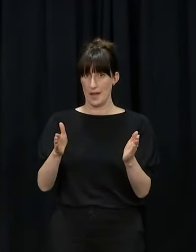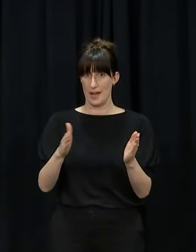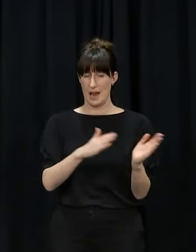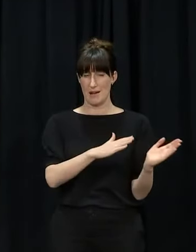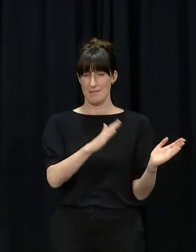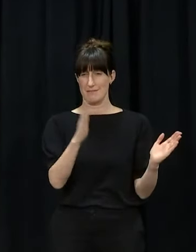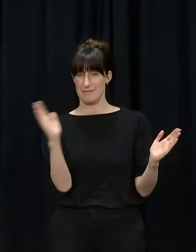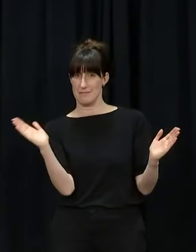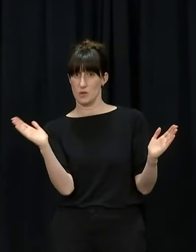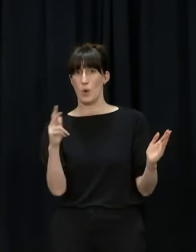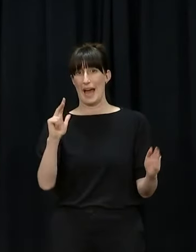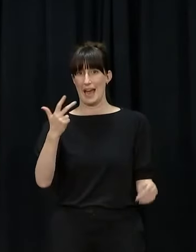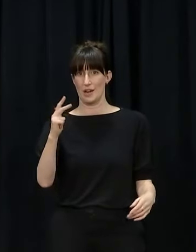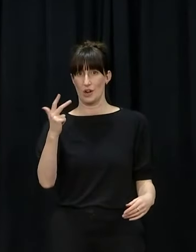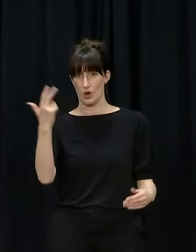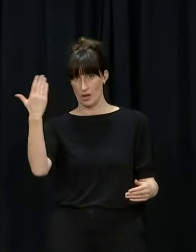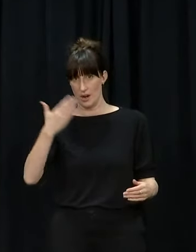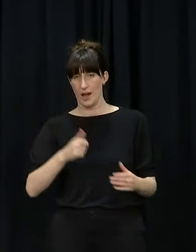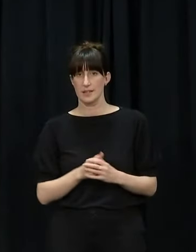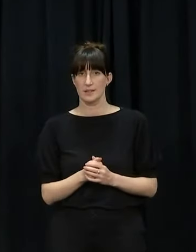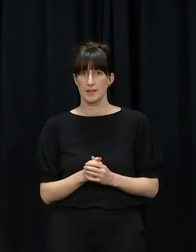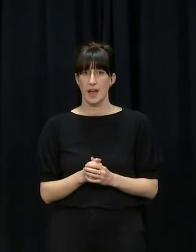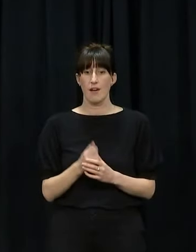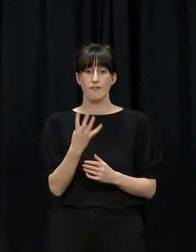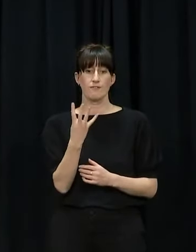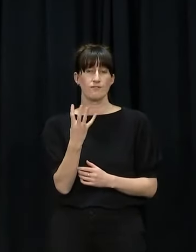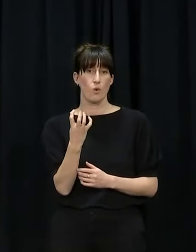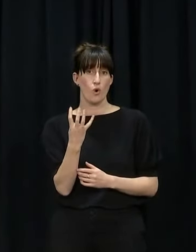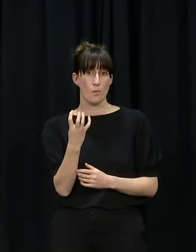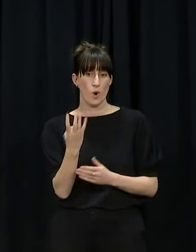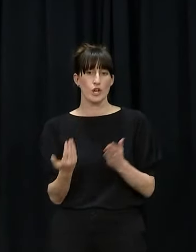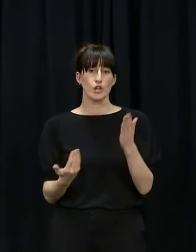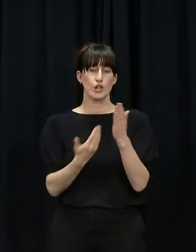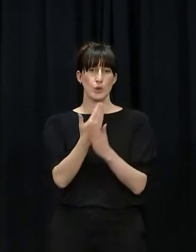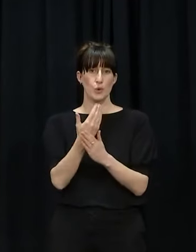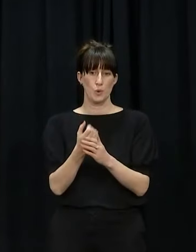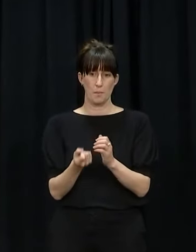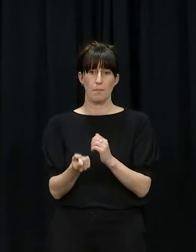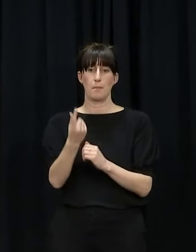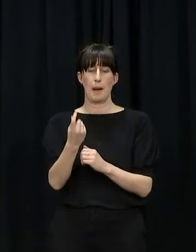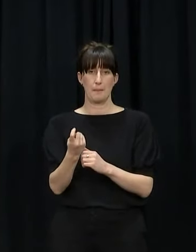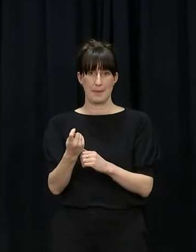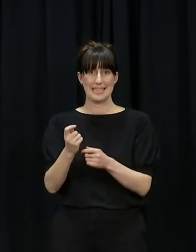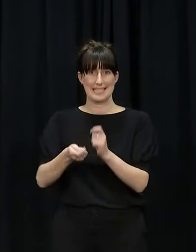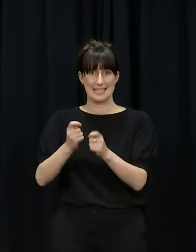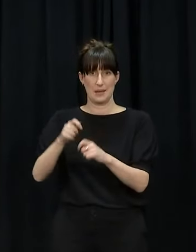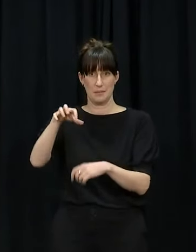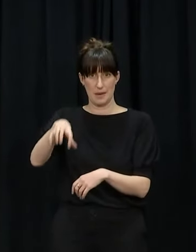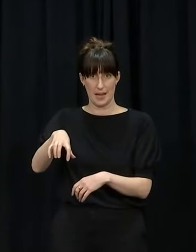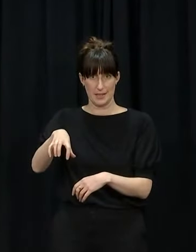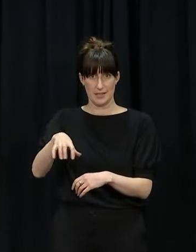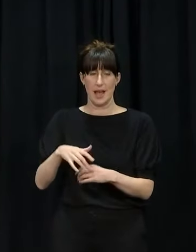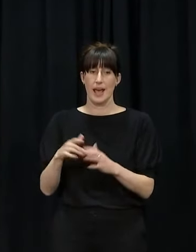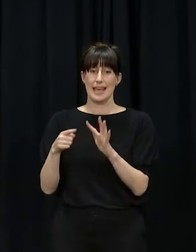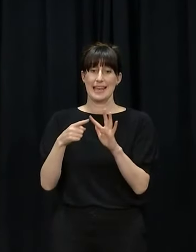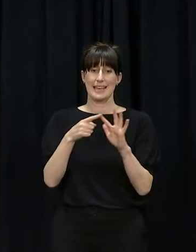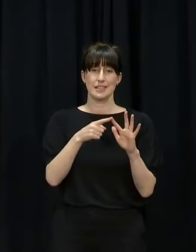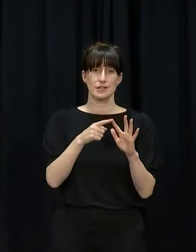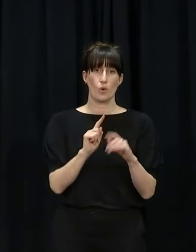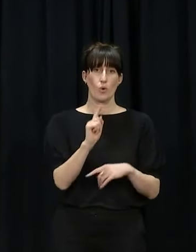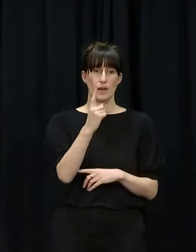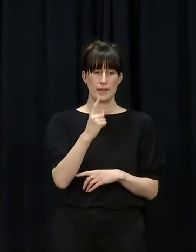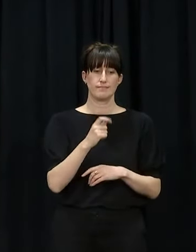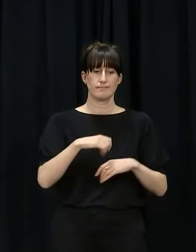8 p.m. There are 4 additional pop-up community testing centres open, and a further pop-up centre in East Auckland has been stood up